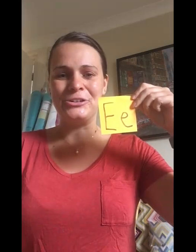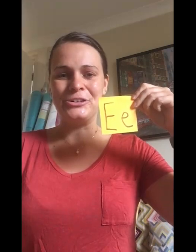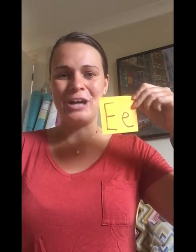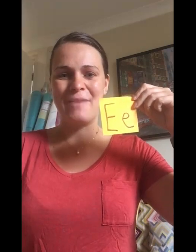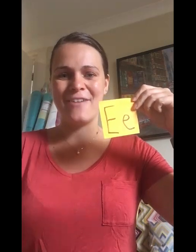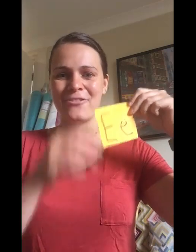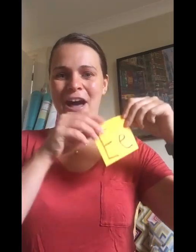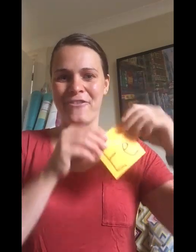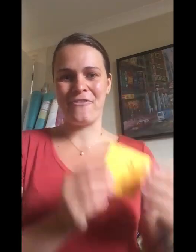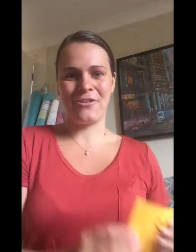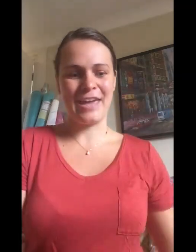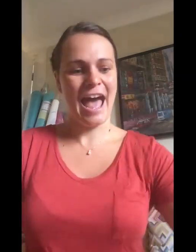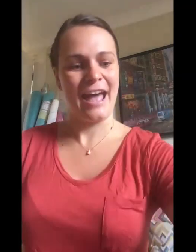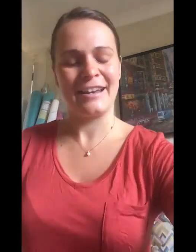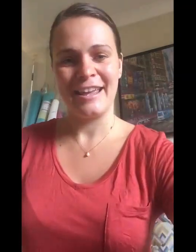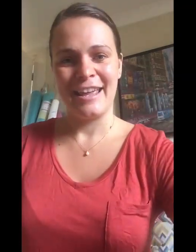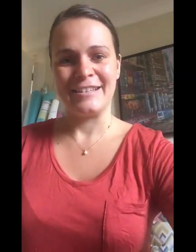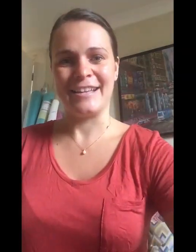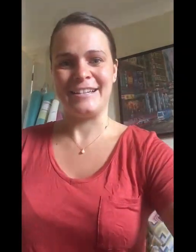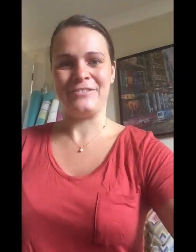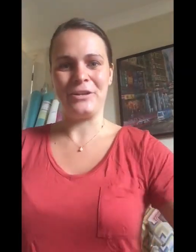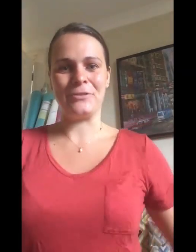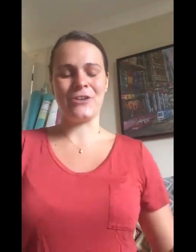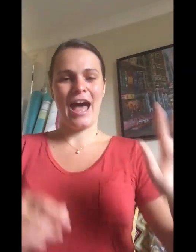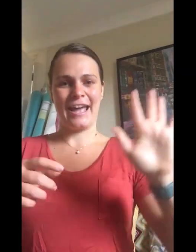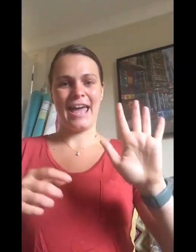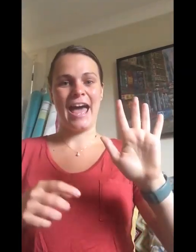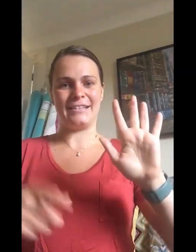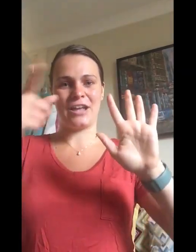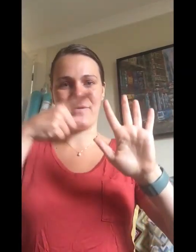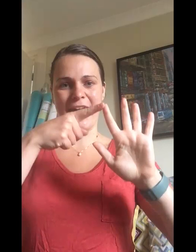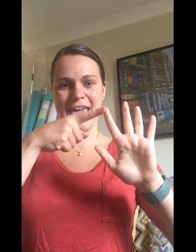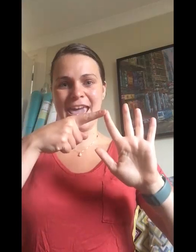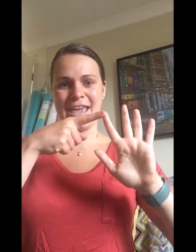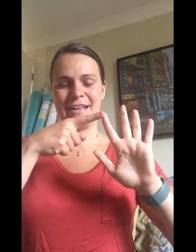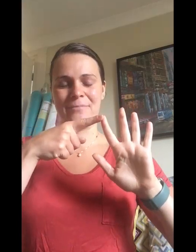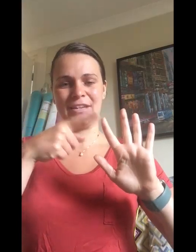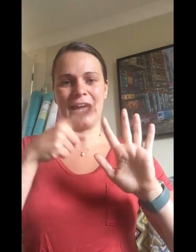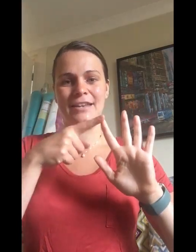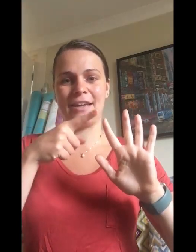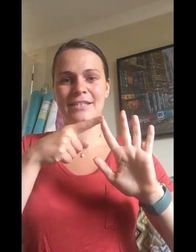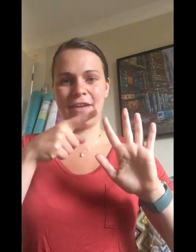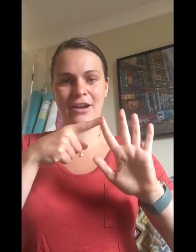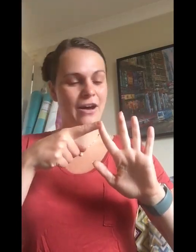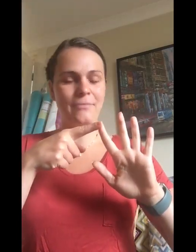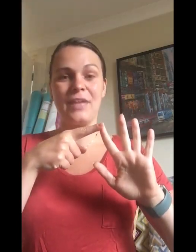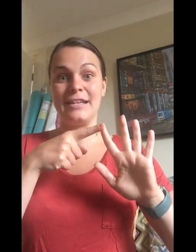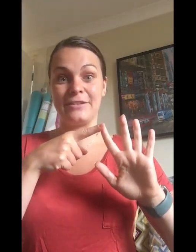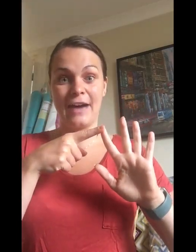Oh, I bet quite a few of you can. Let's see if you were right. Okay, so E. It's our next finger, and it's a